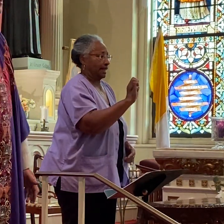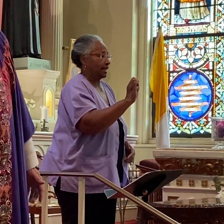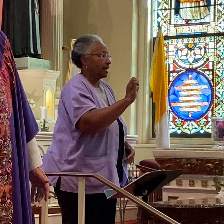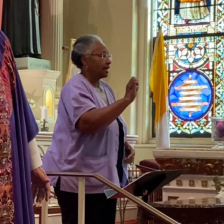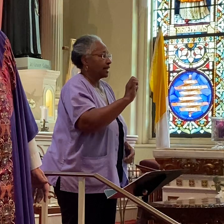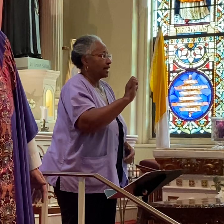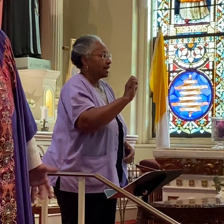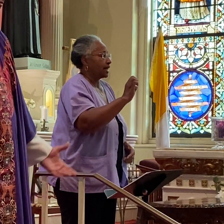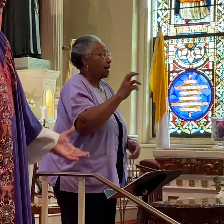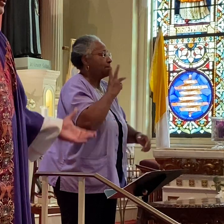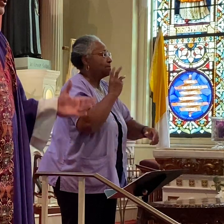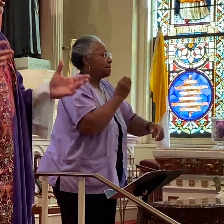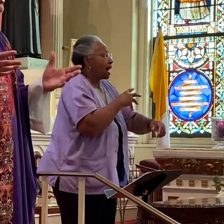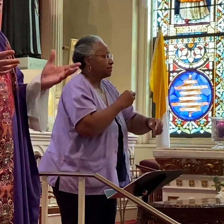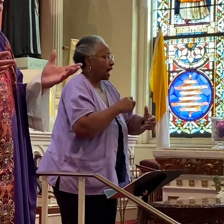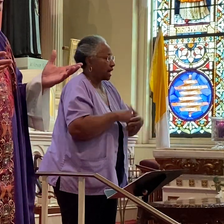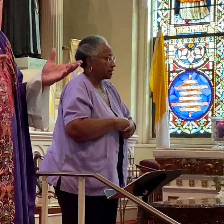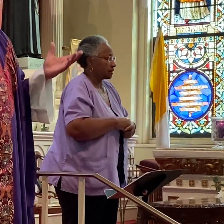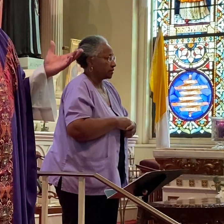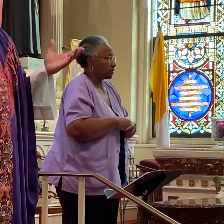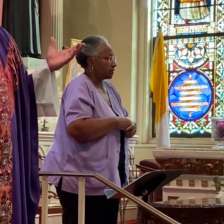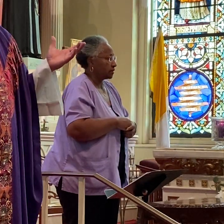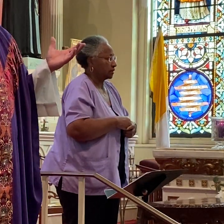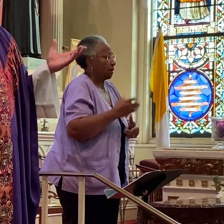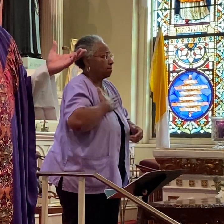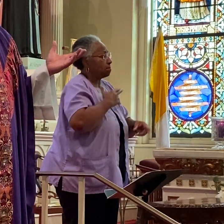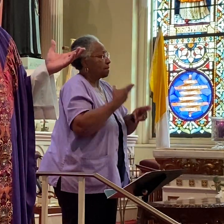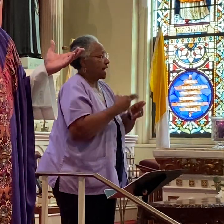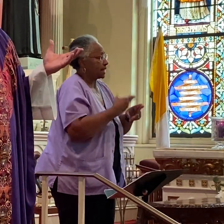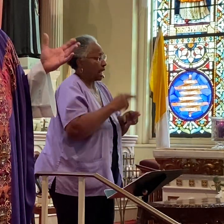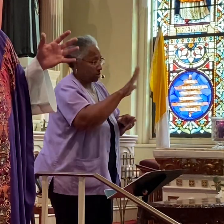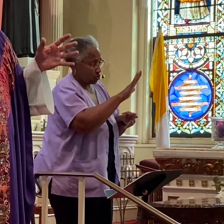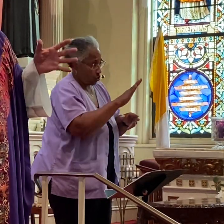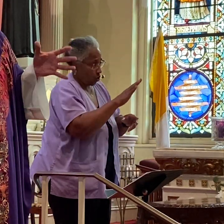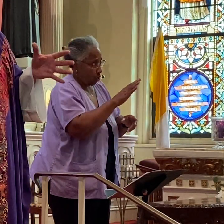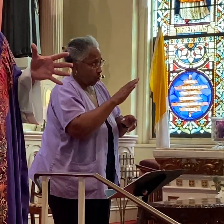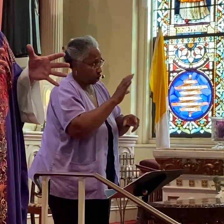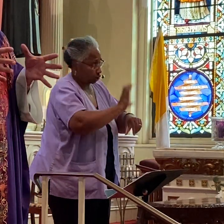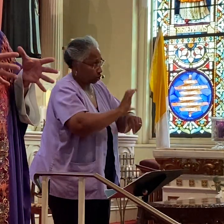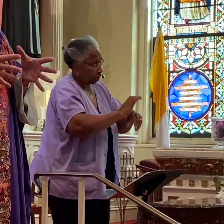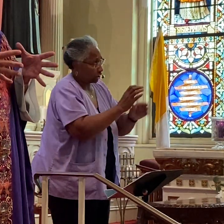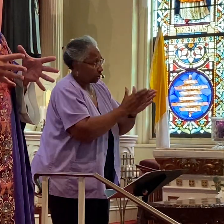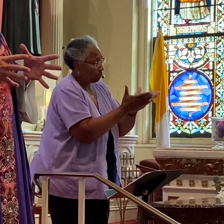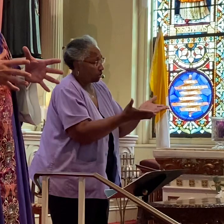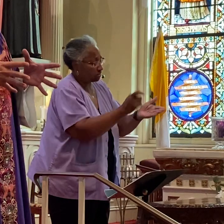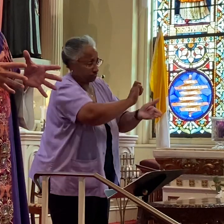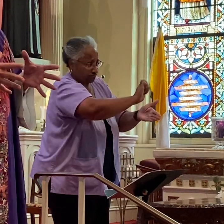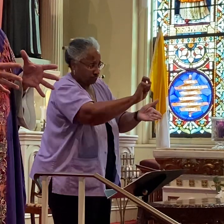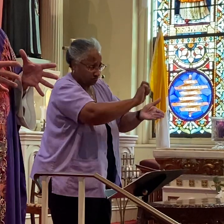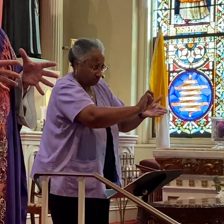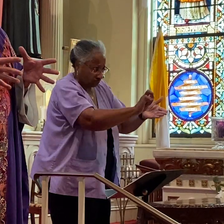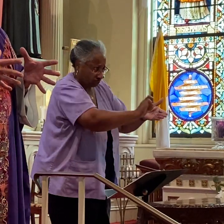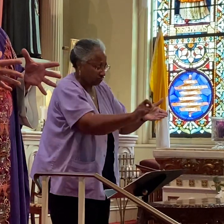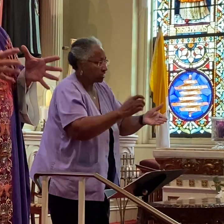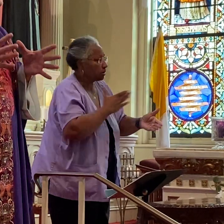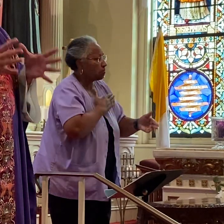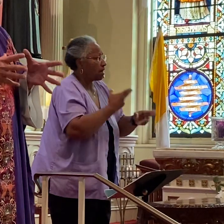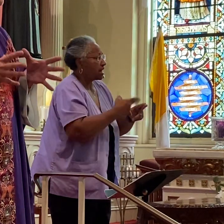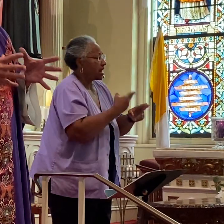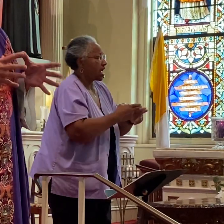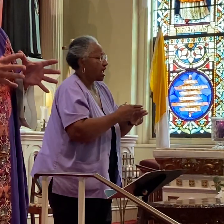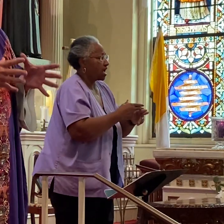books. Of course, the church has to say that cannot happen because we believe that baptism gives us